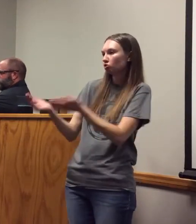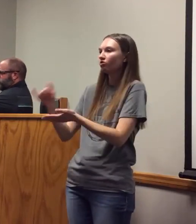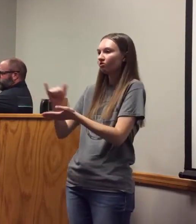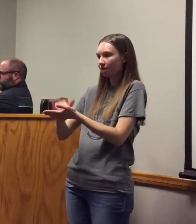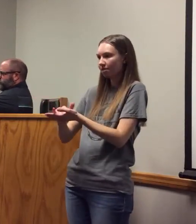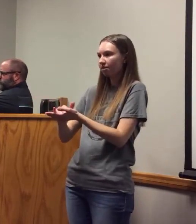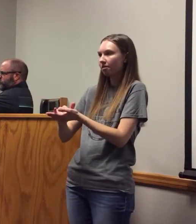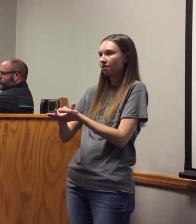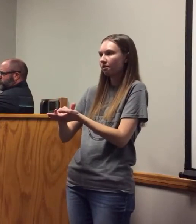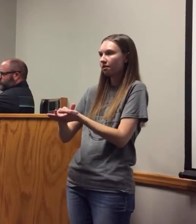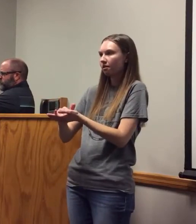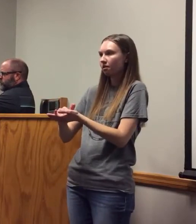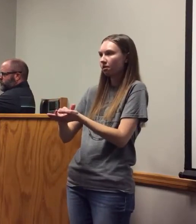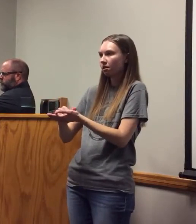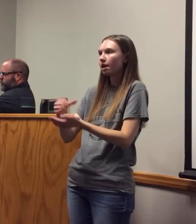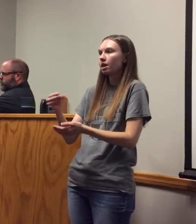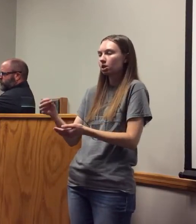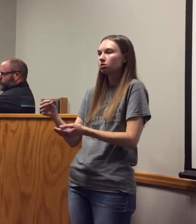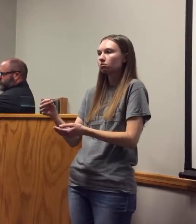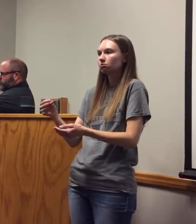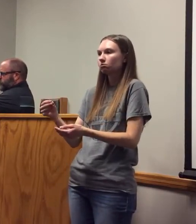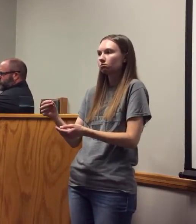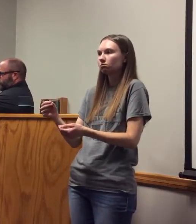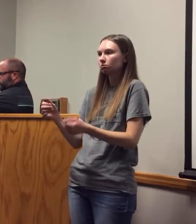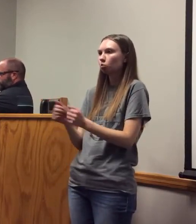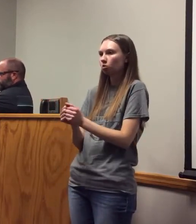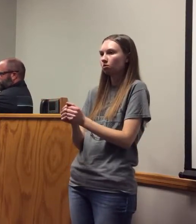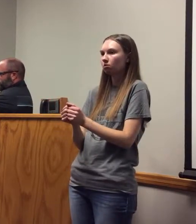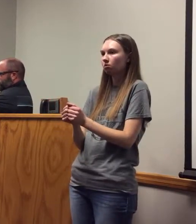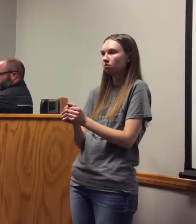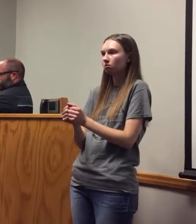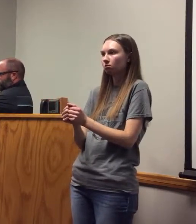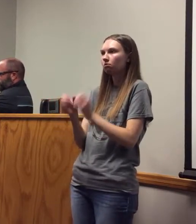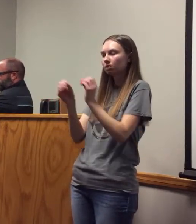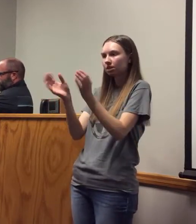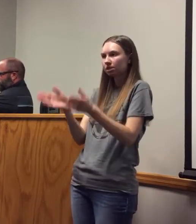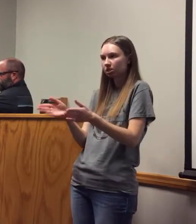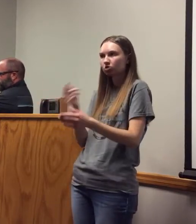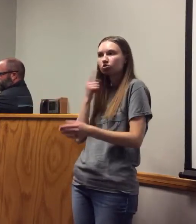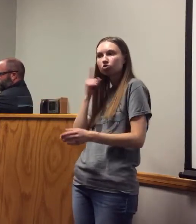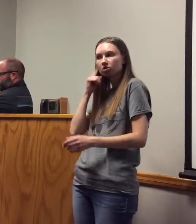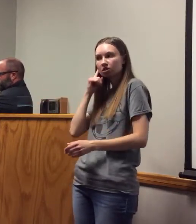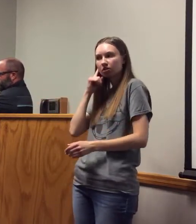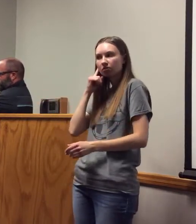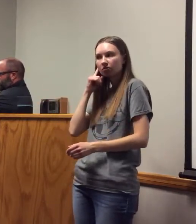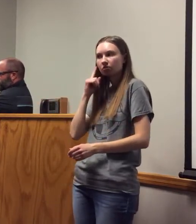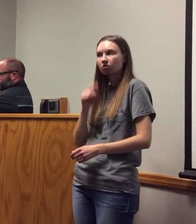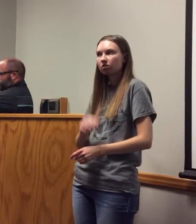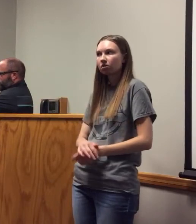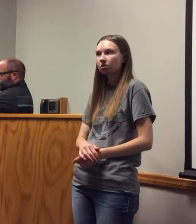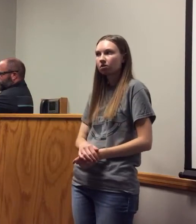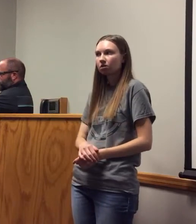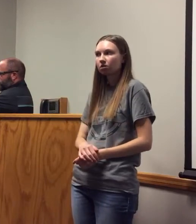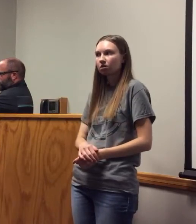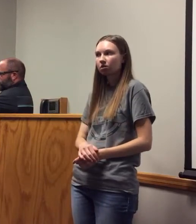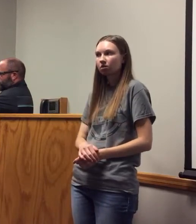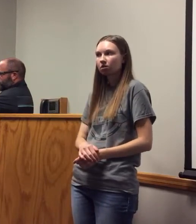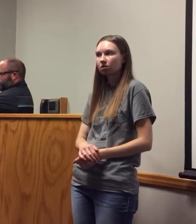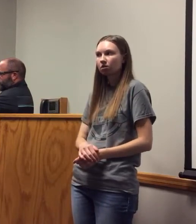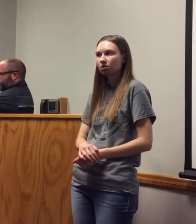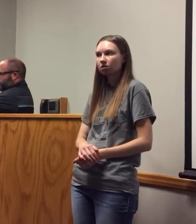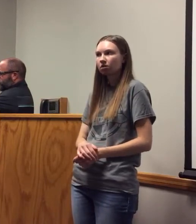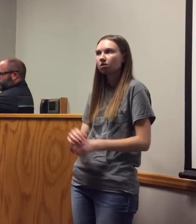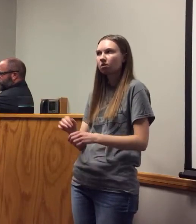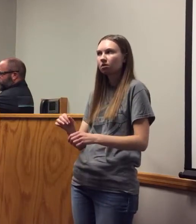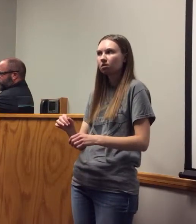and the interpreters that are out in the field. So, for example, I come out and spend several days with students, and I just kind of shadow along with her to